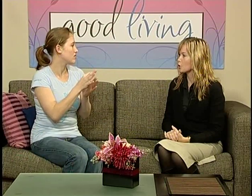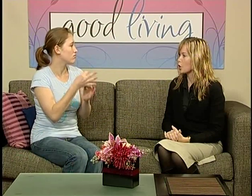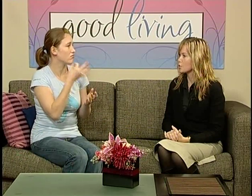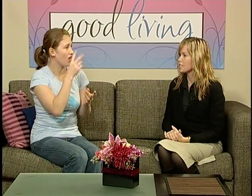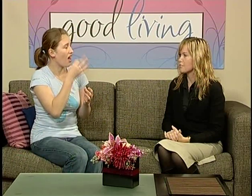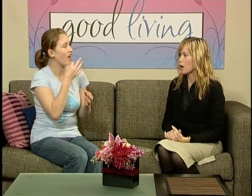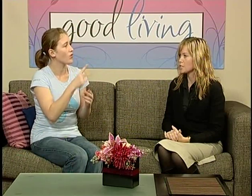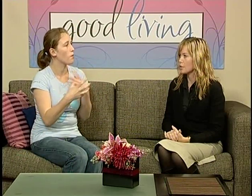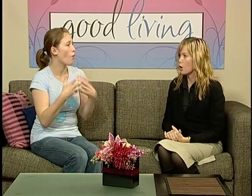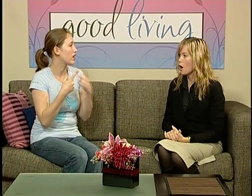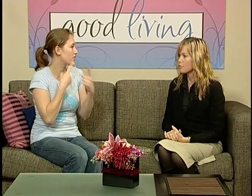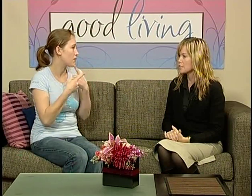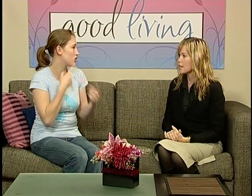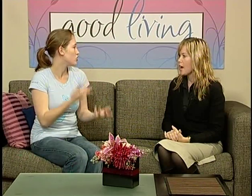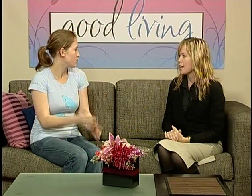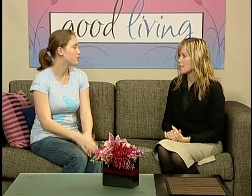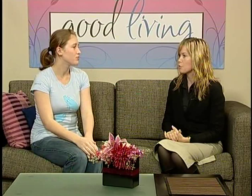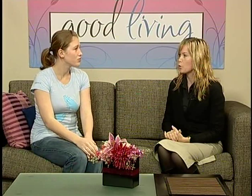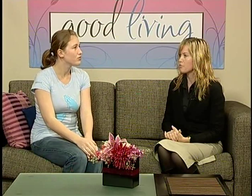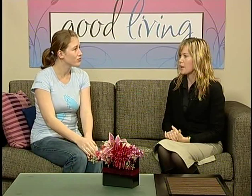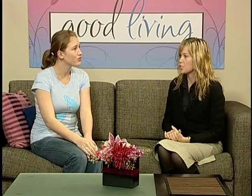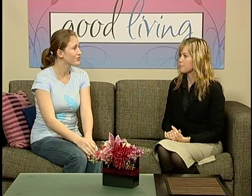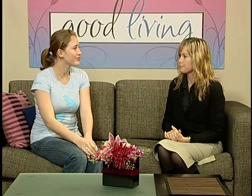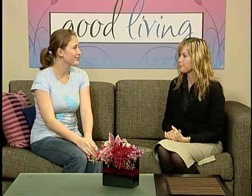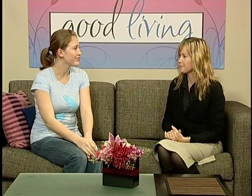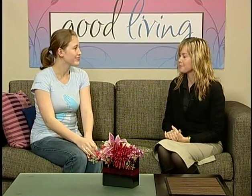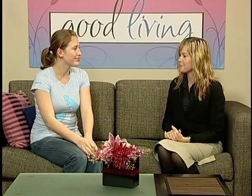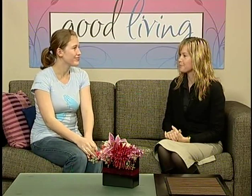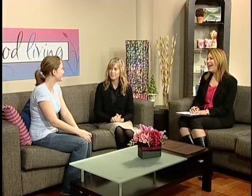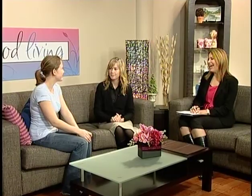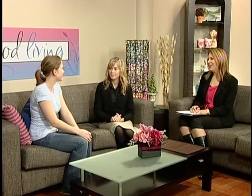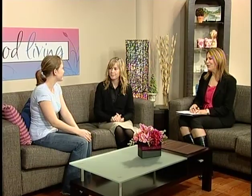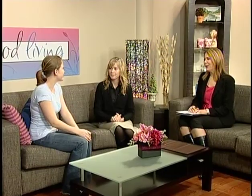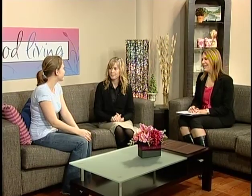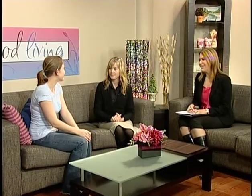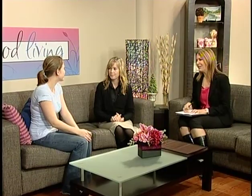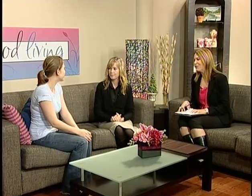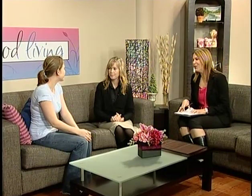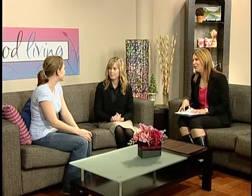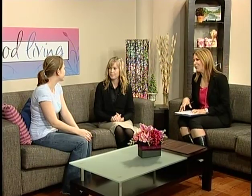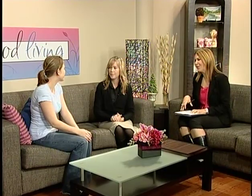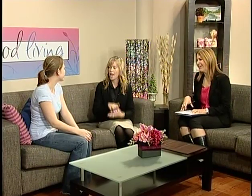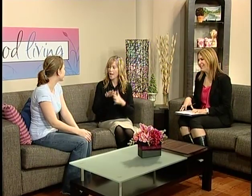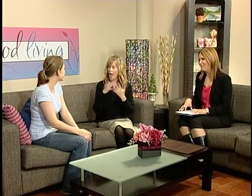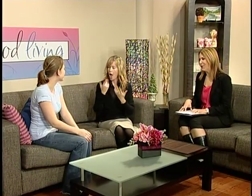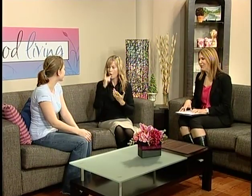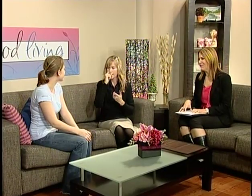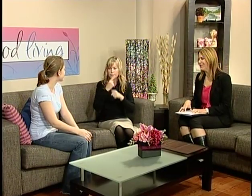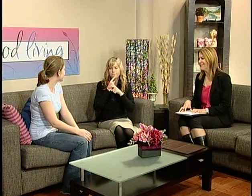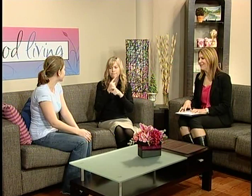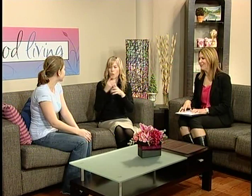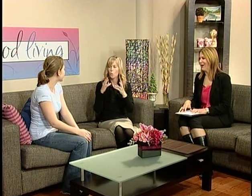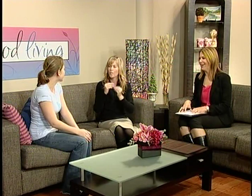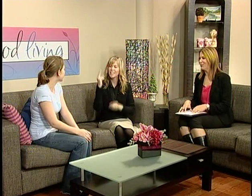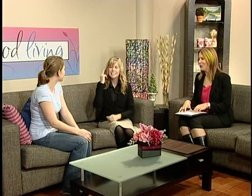Otherwise, you could go to the Deaf Aotearoa office and ask for more information. And how do we converse with a deaf person? What's